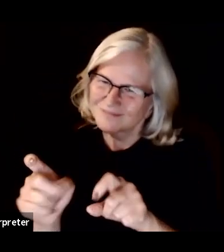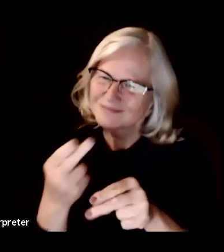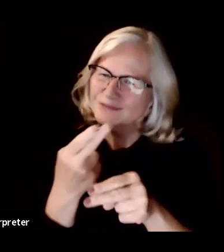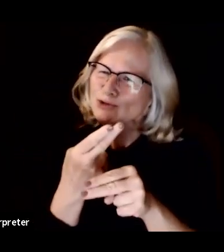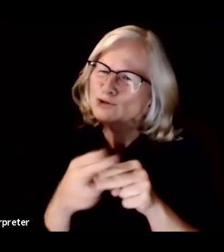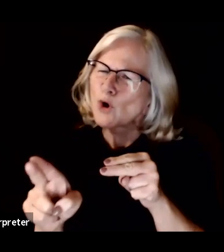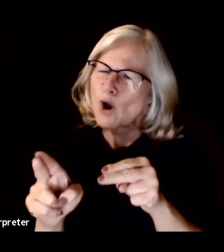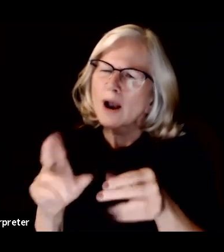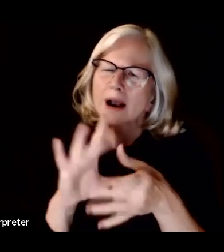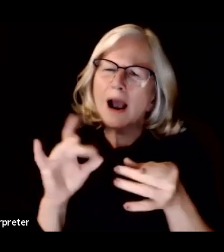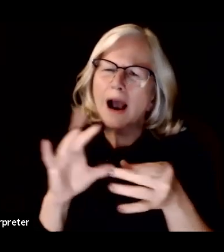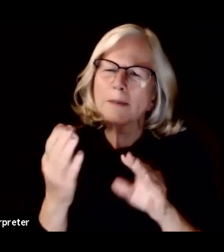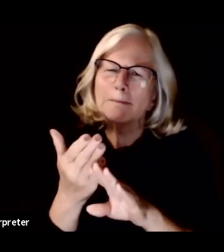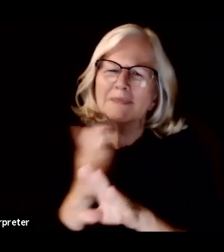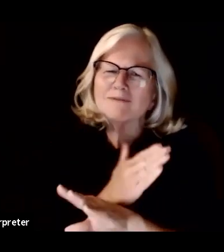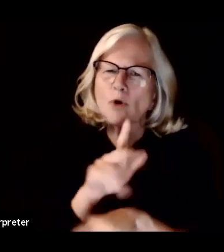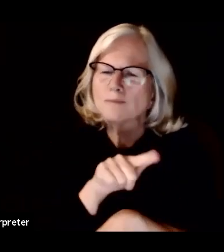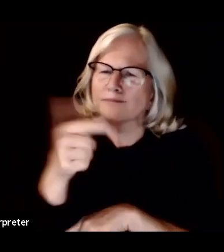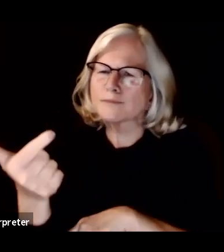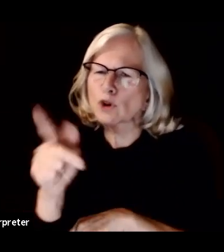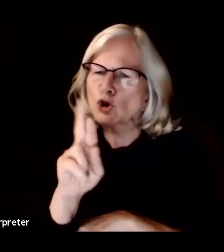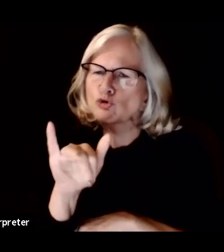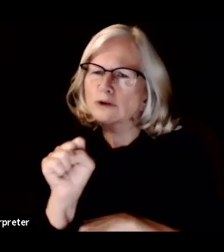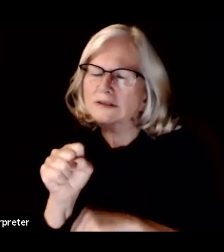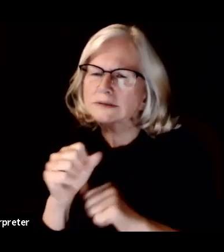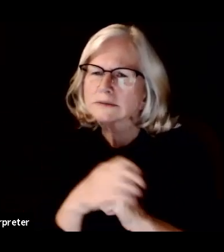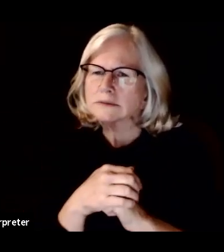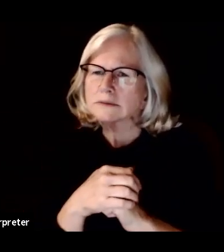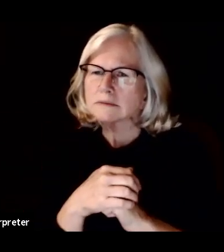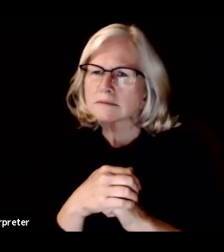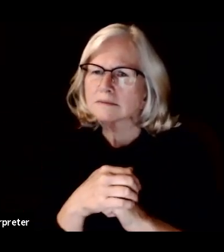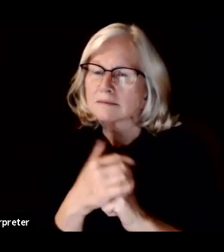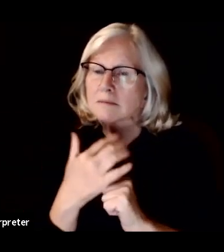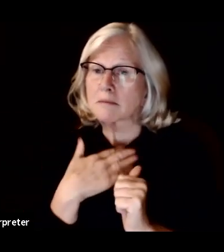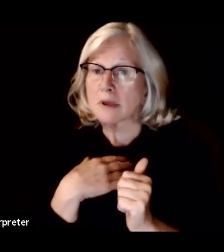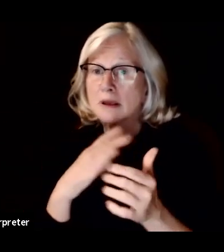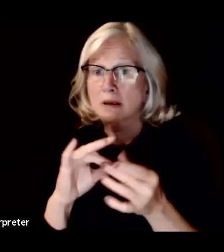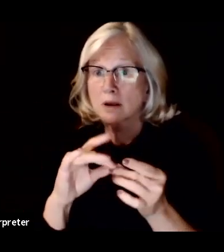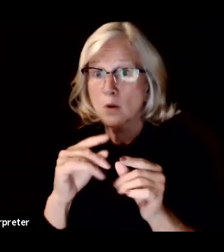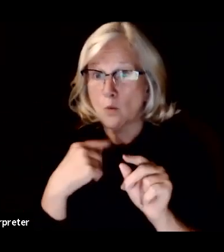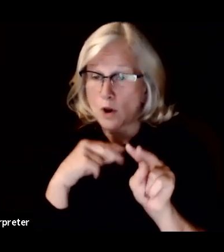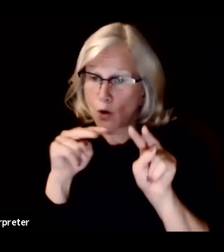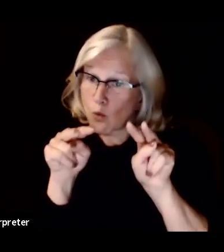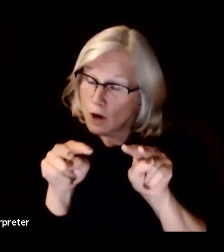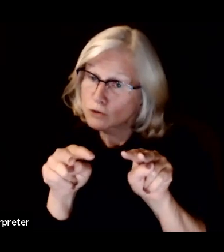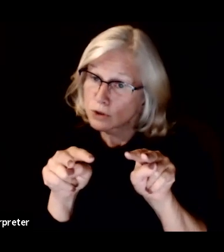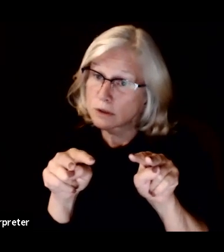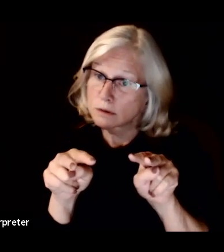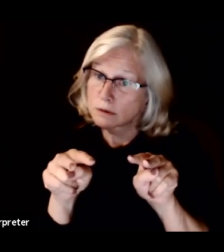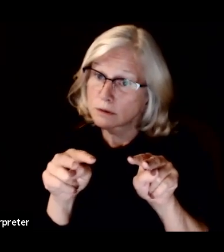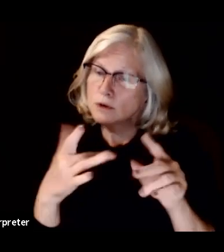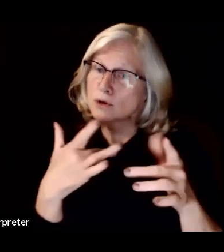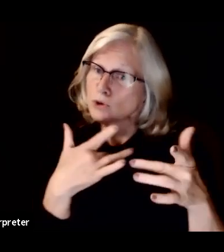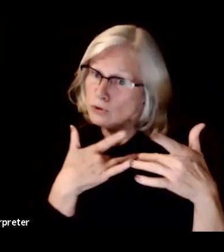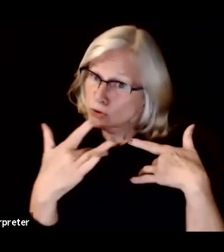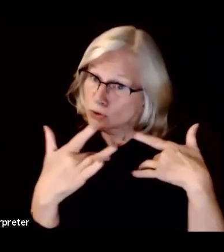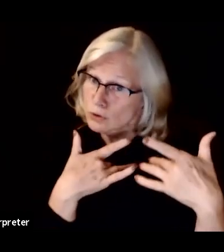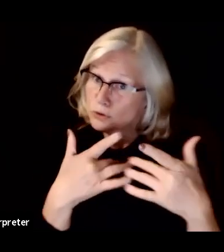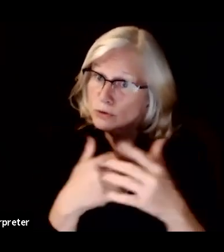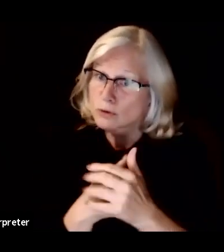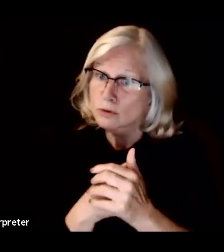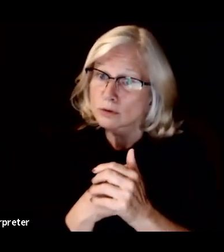Ersman that we're certainly watching with concern the rapid growth in cases that we're